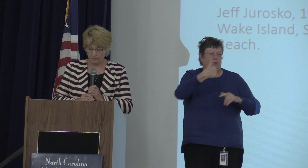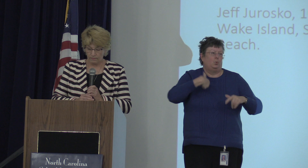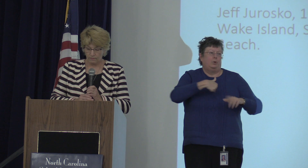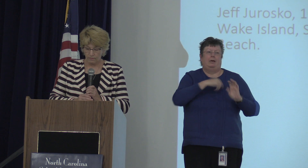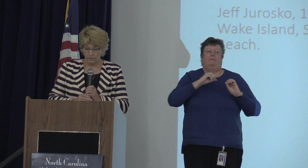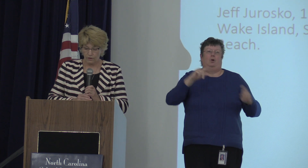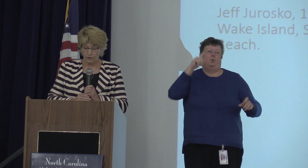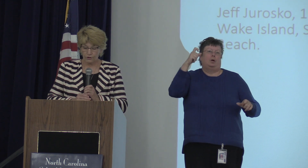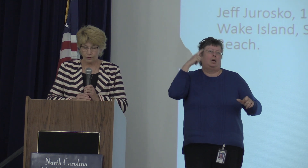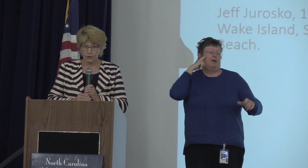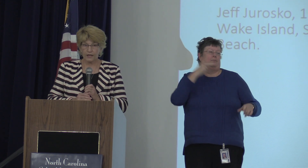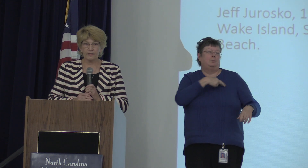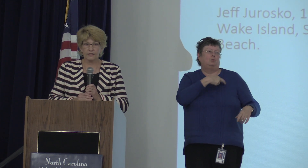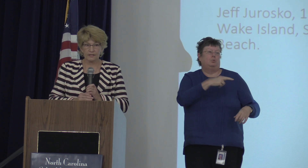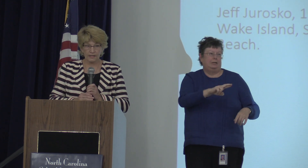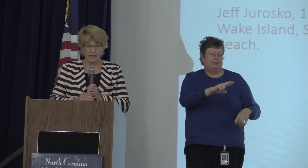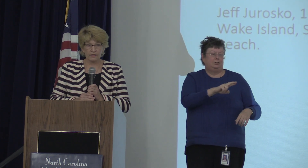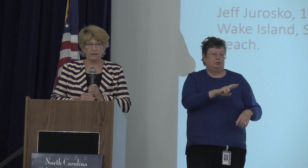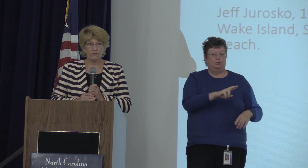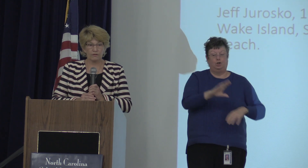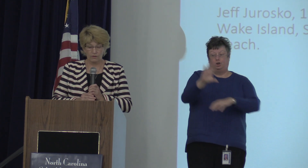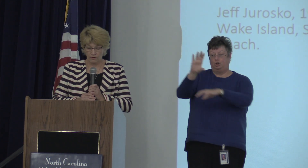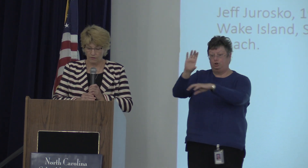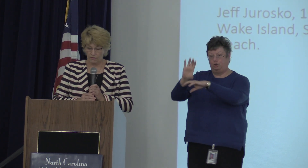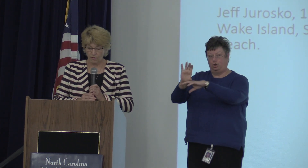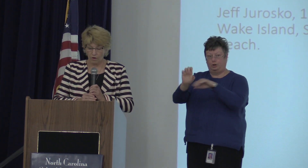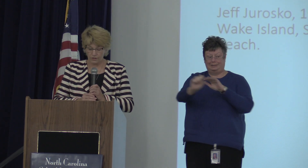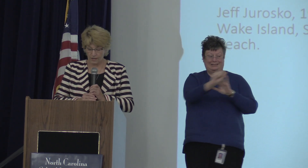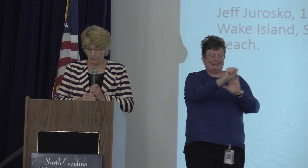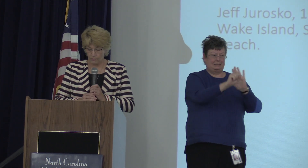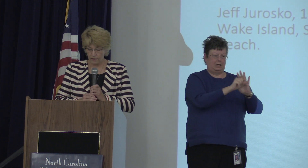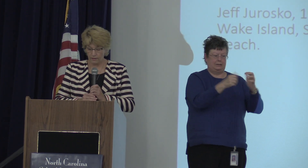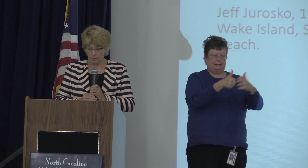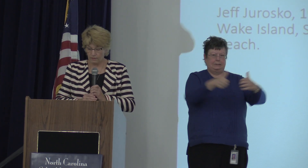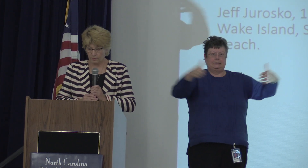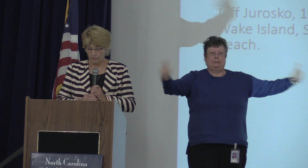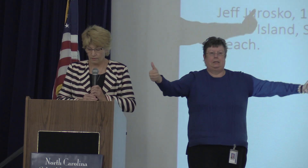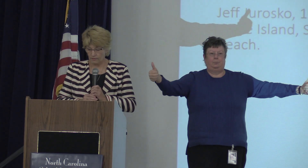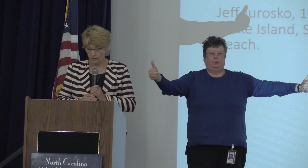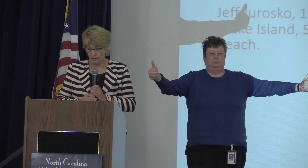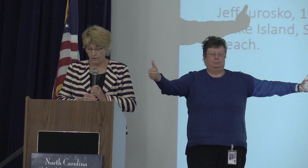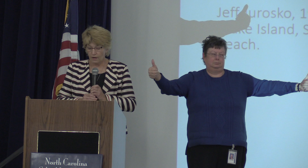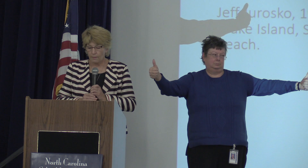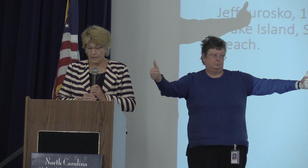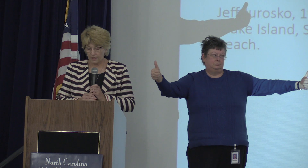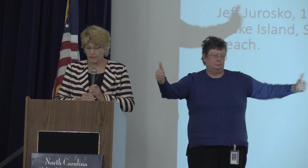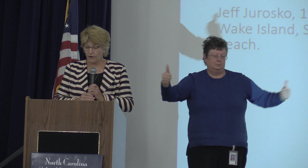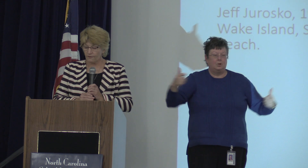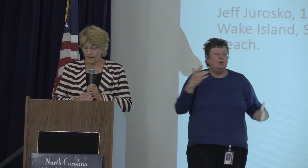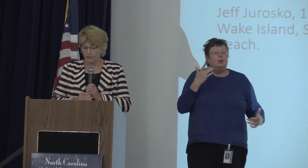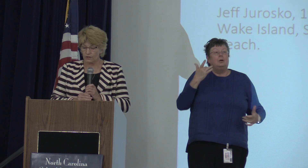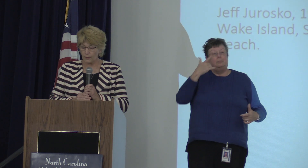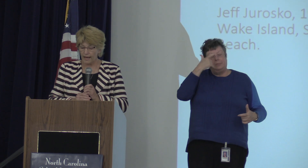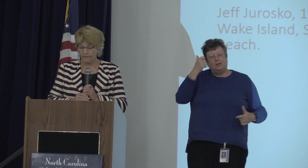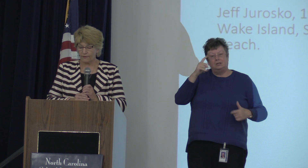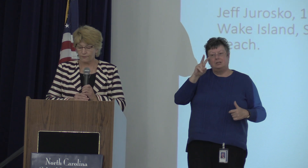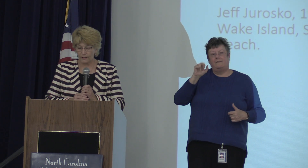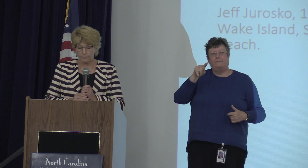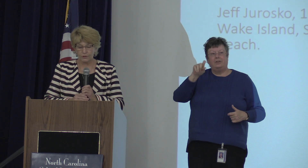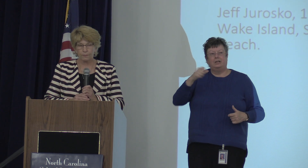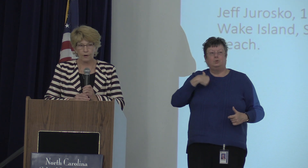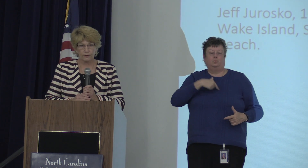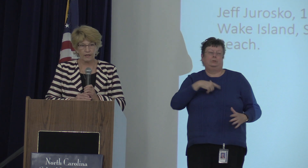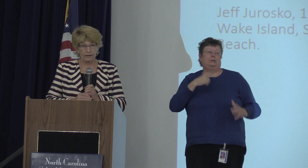religion. Church and state are separated. Because of our veterans, we have